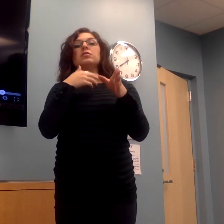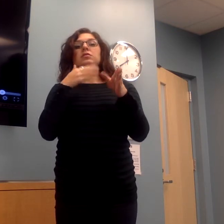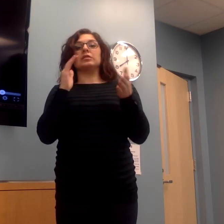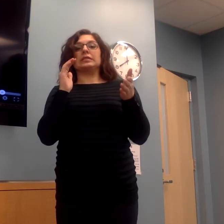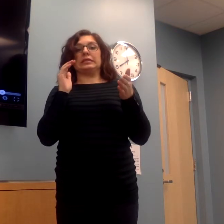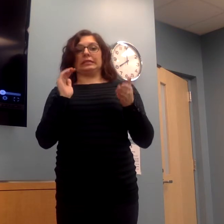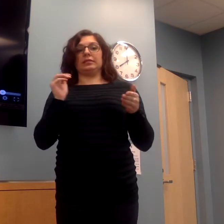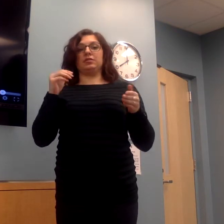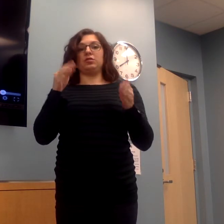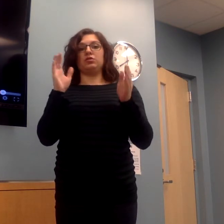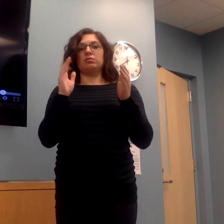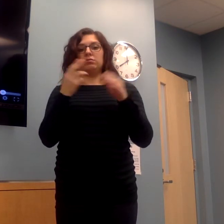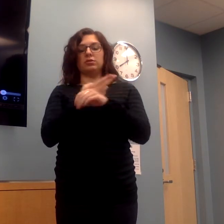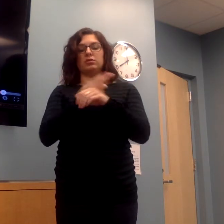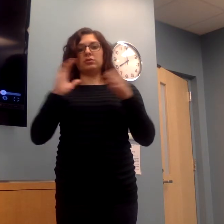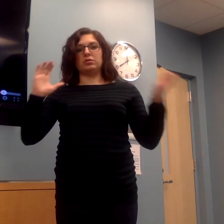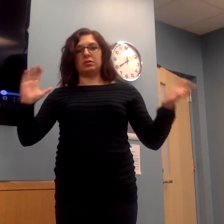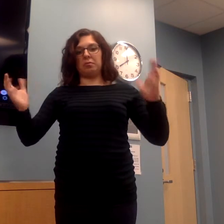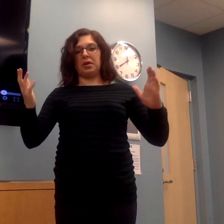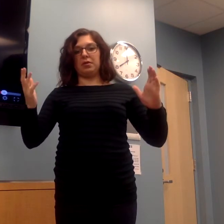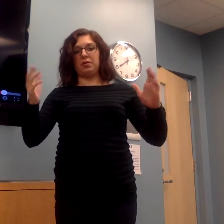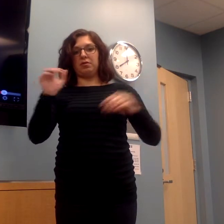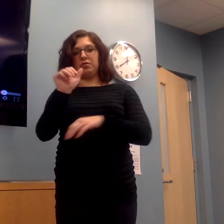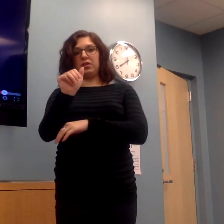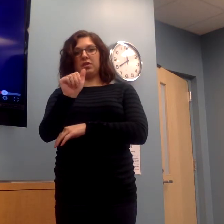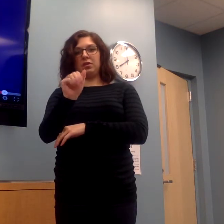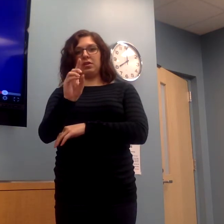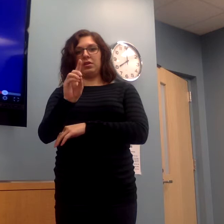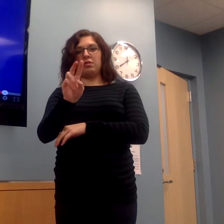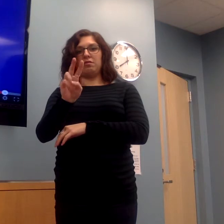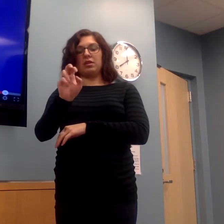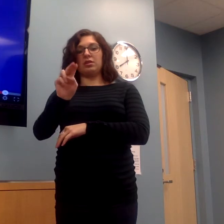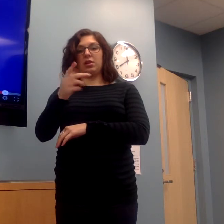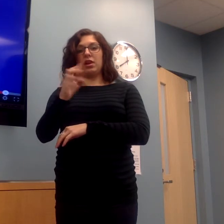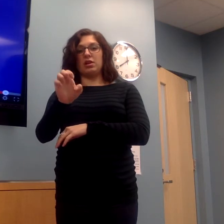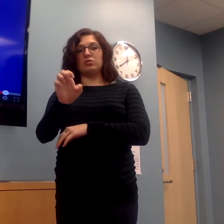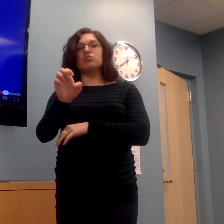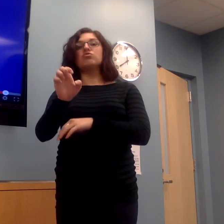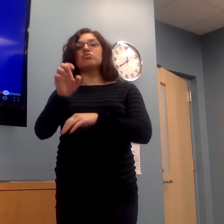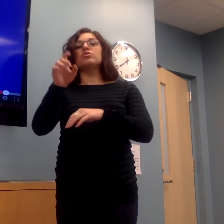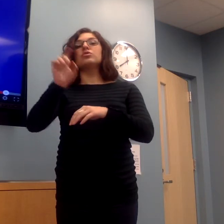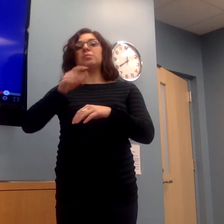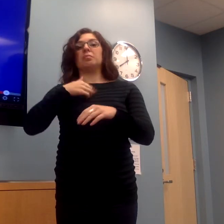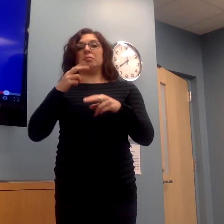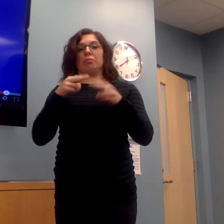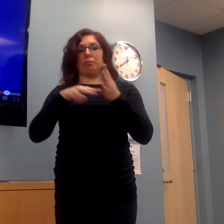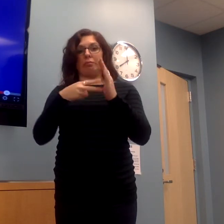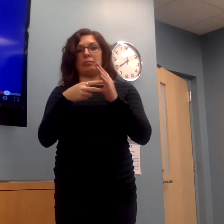better living standards for everyone. Next time, trade restrictions.